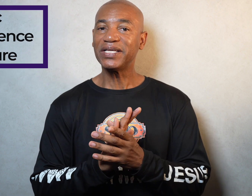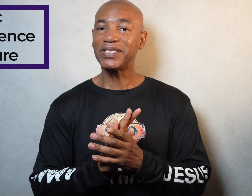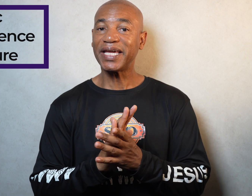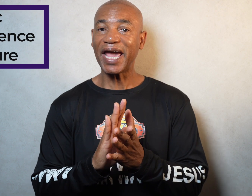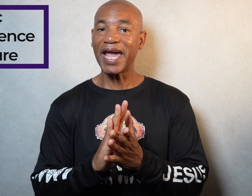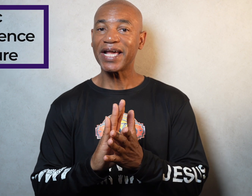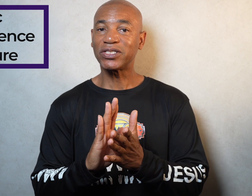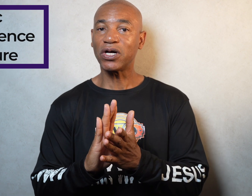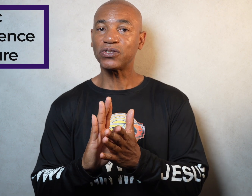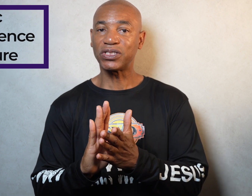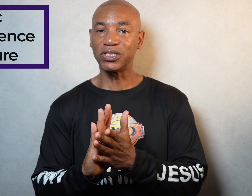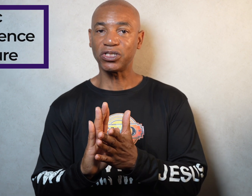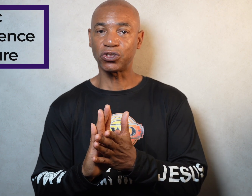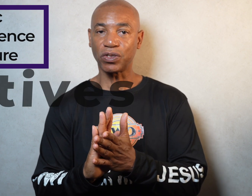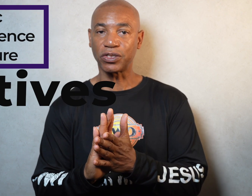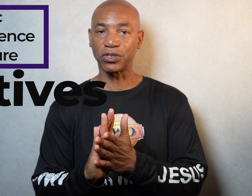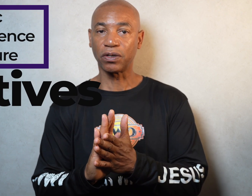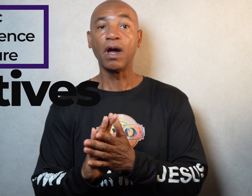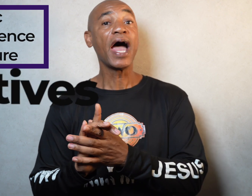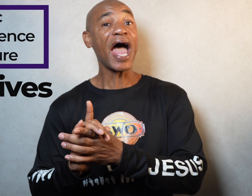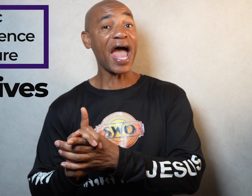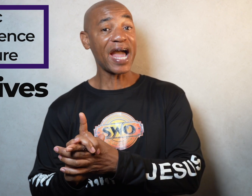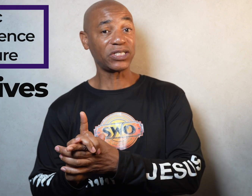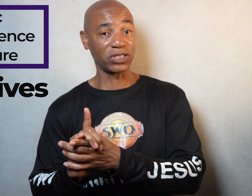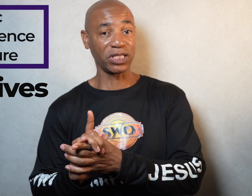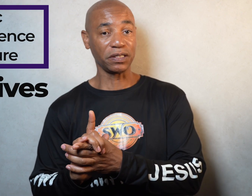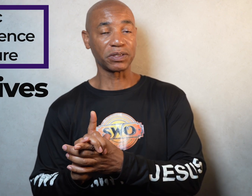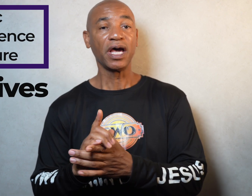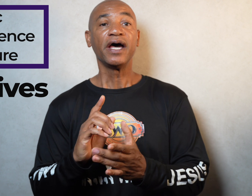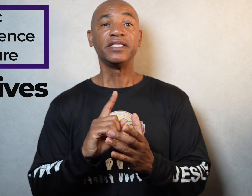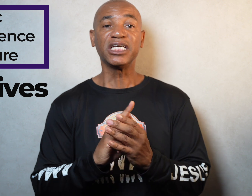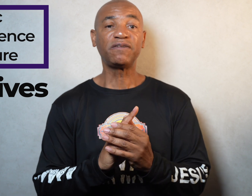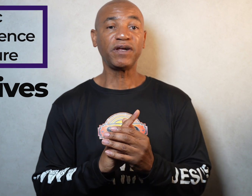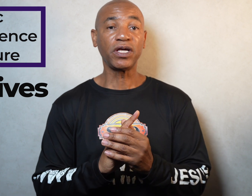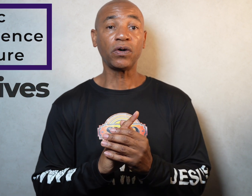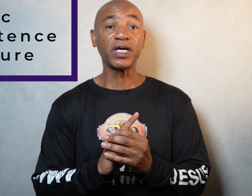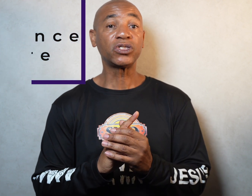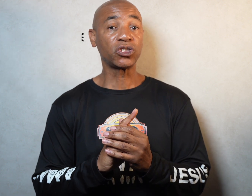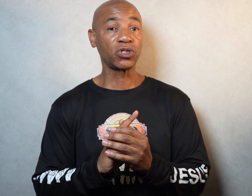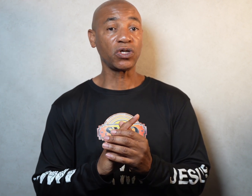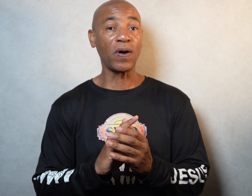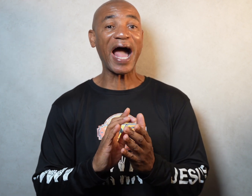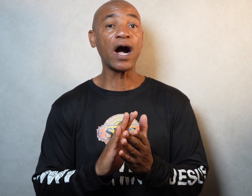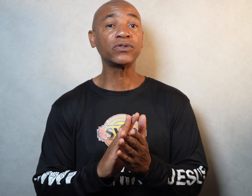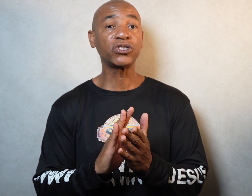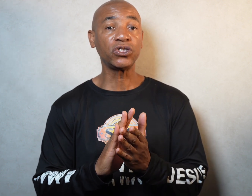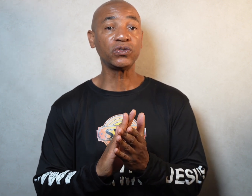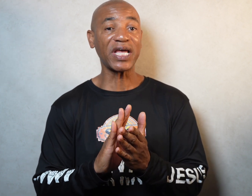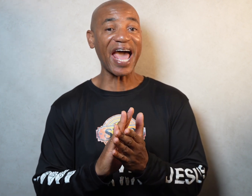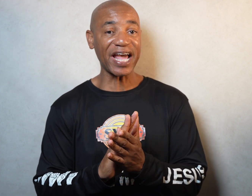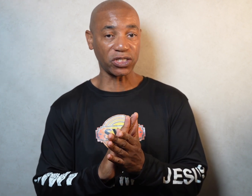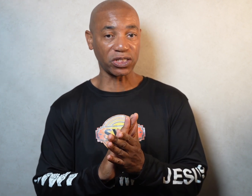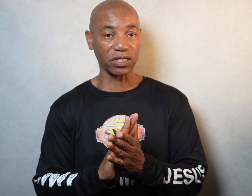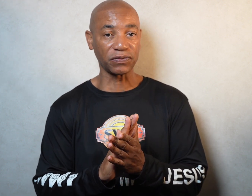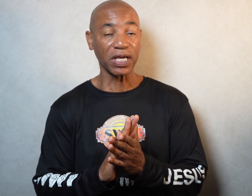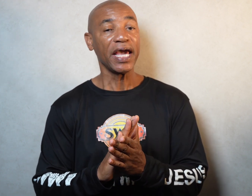Basic ASL sentence structure, adjectives. This video is to show you how to use adjectives in